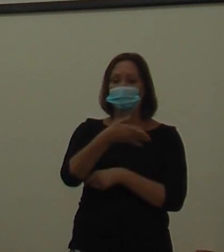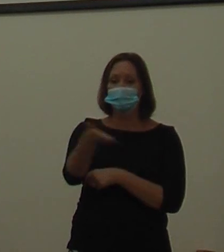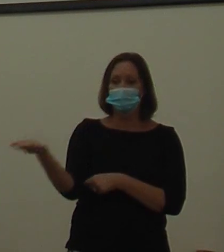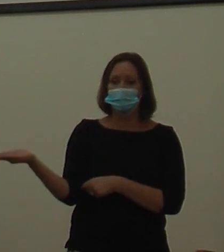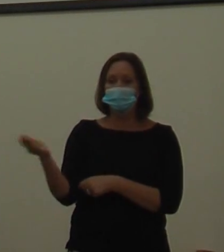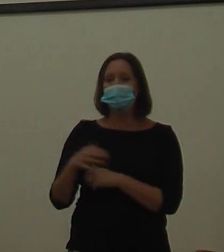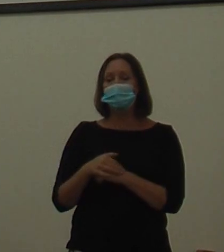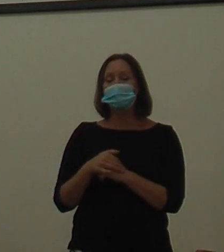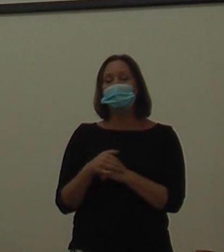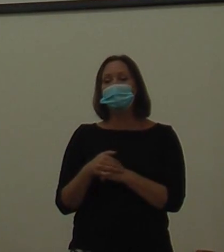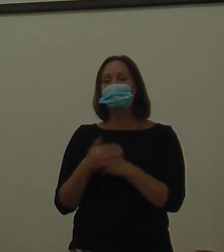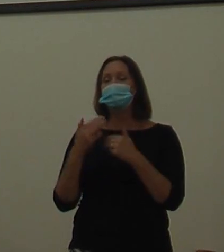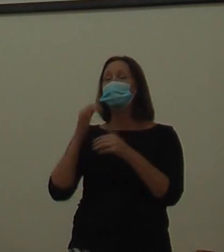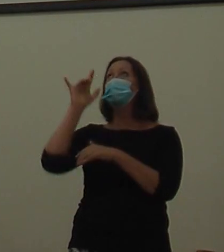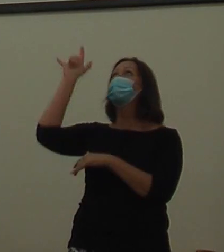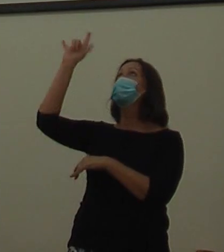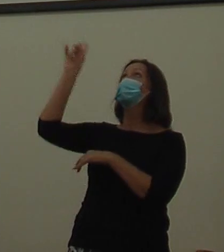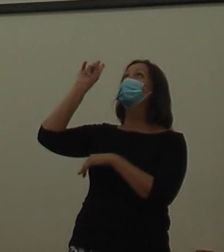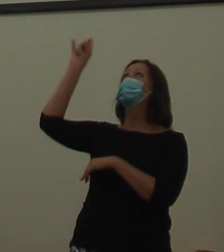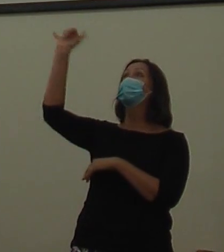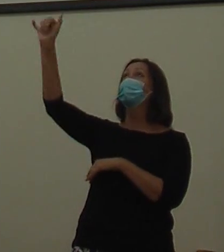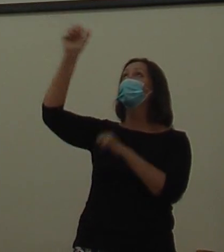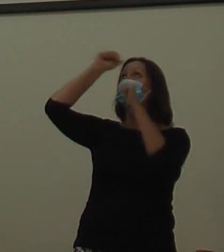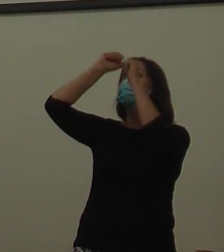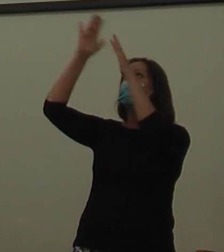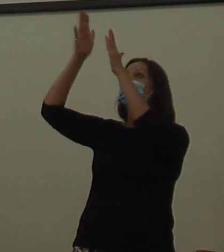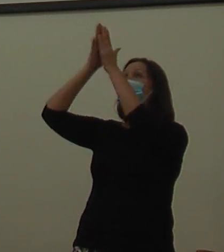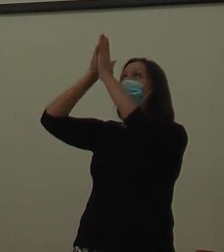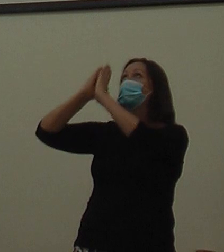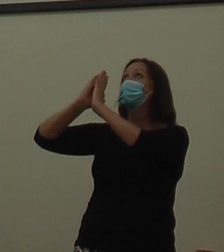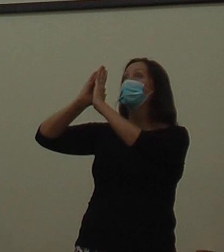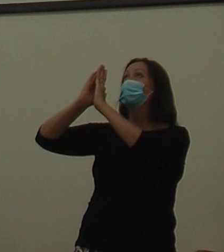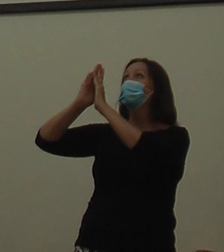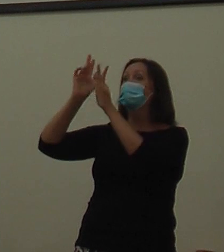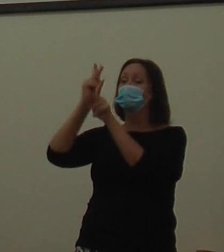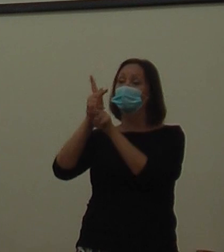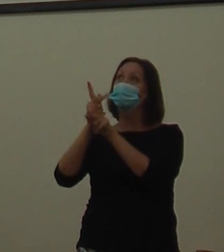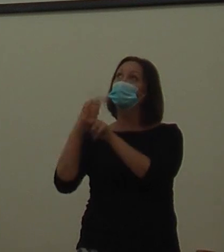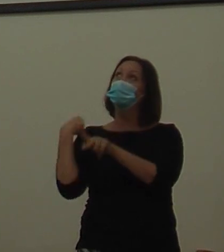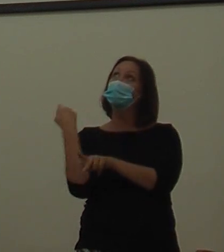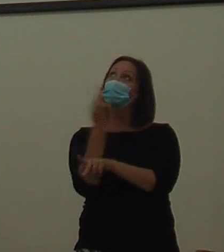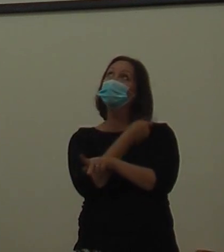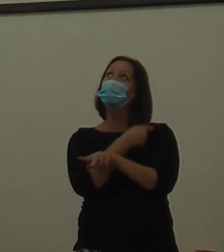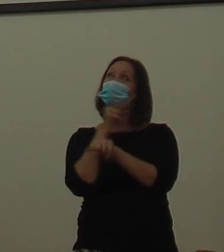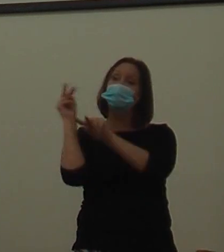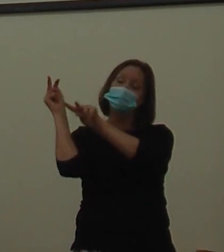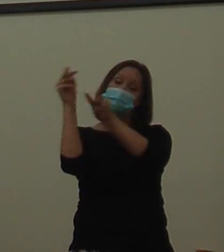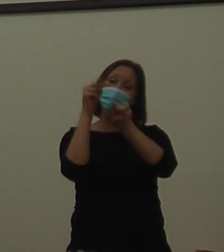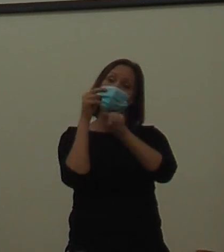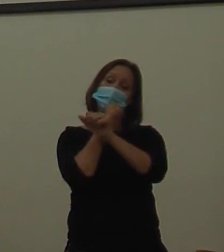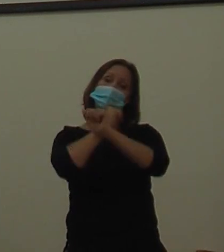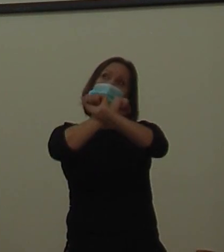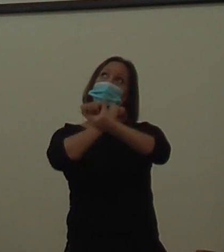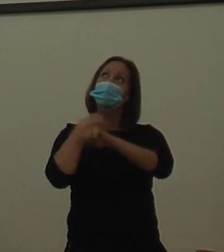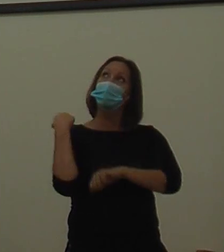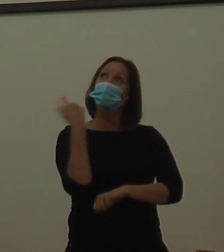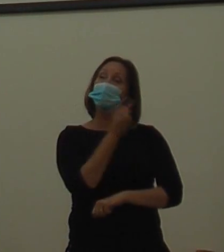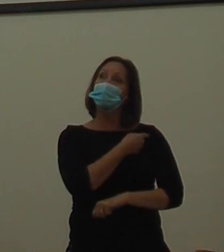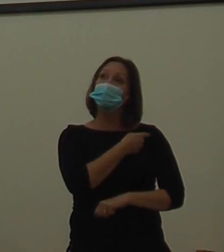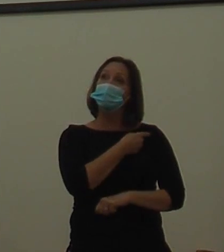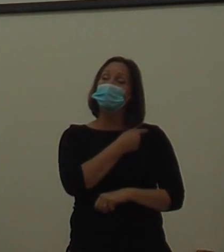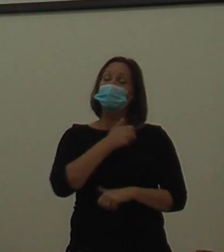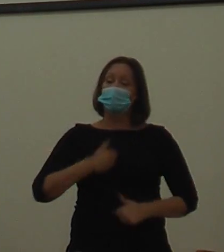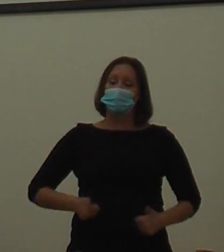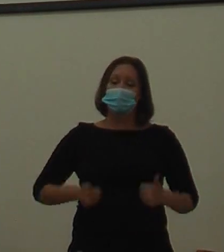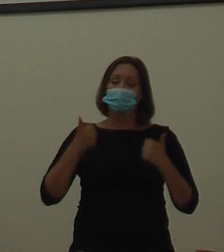much, Heavenly Father, and we pray that you'll watch over us, care for us, take care of us, and help us to live in a manner that'll be